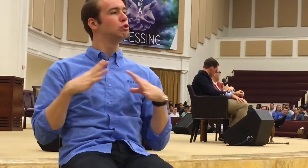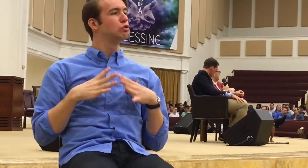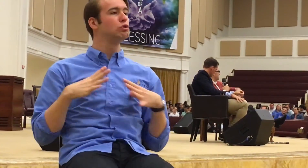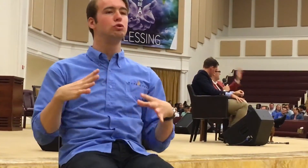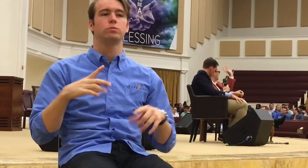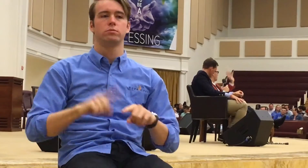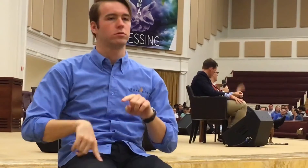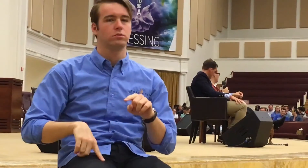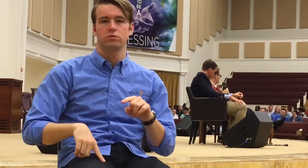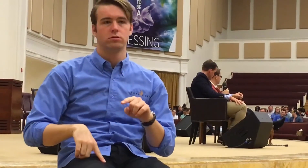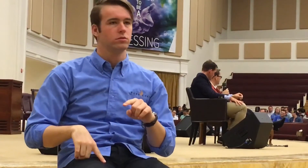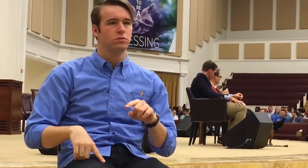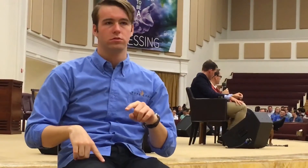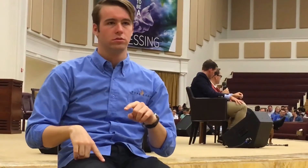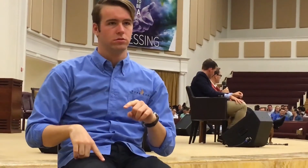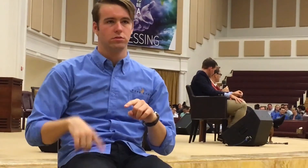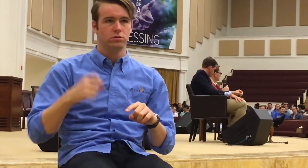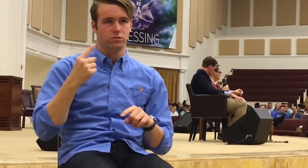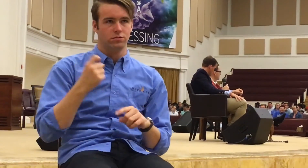individual ingredients. Say, this isn't working.